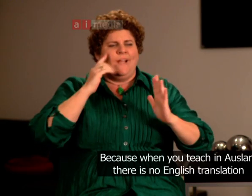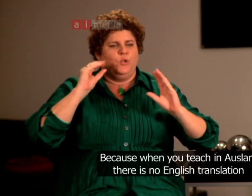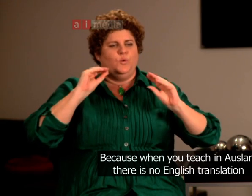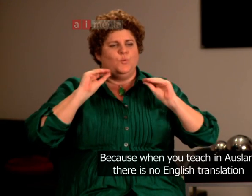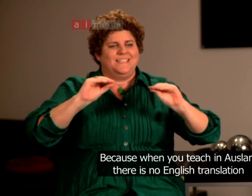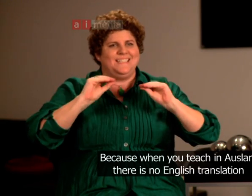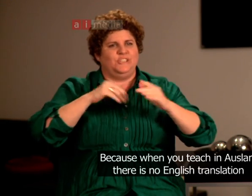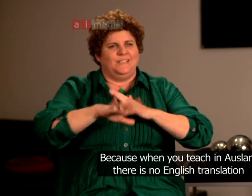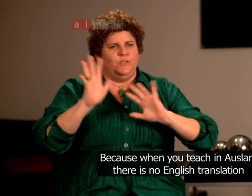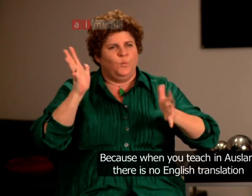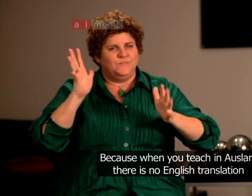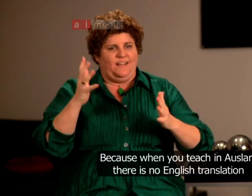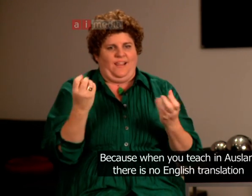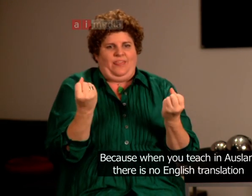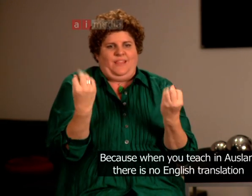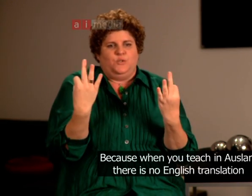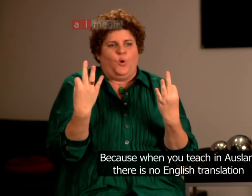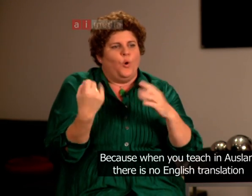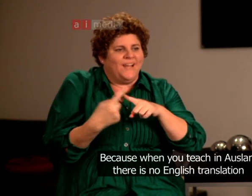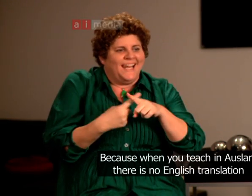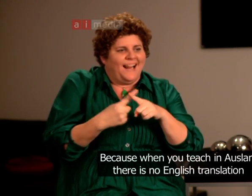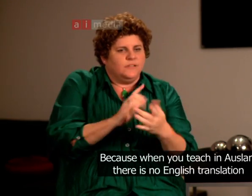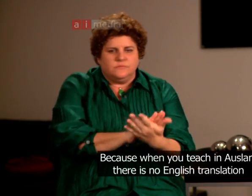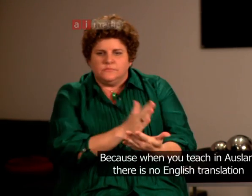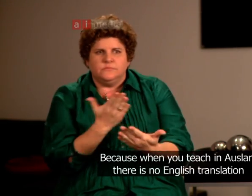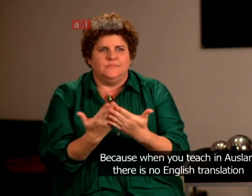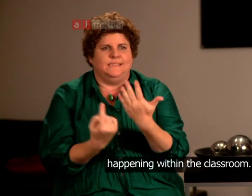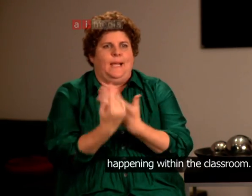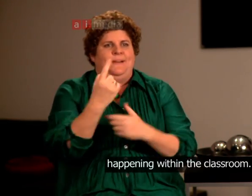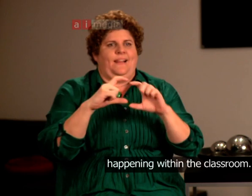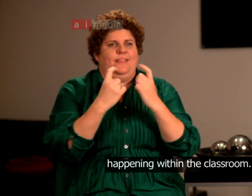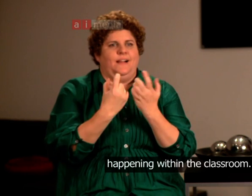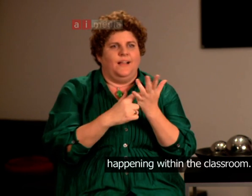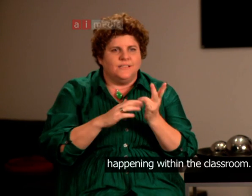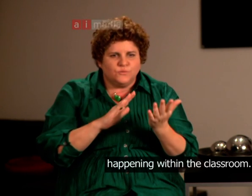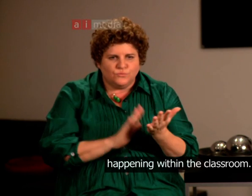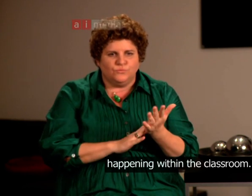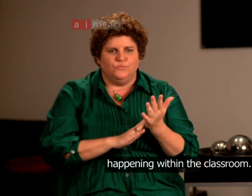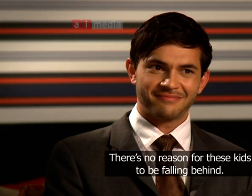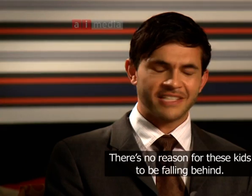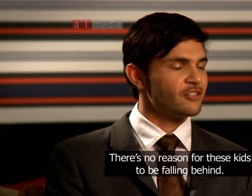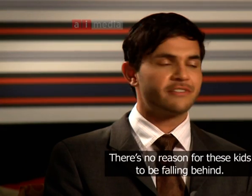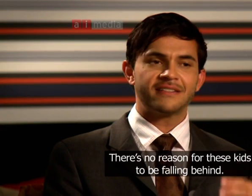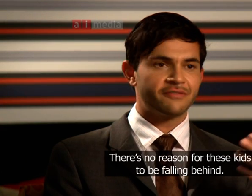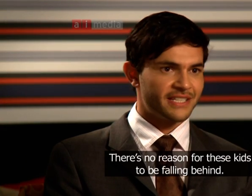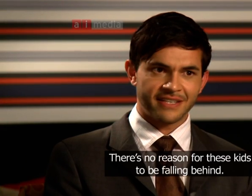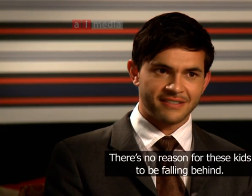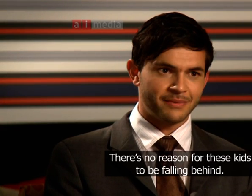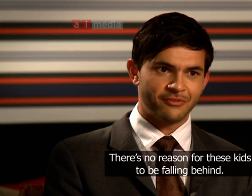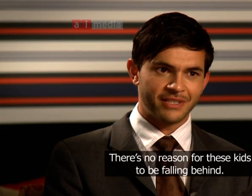Because when you teach in Auslan, there is no English translation happening within the classroom. There's no reason for these kids to be falling